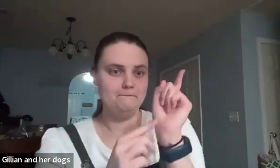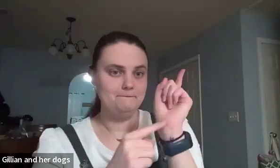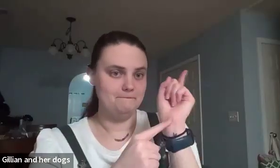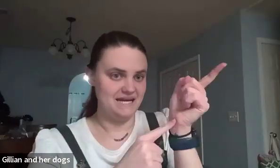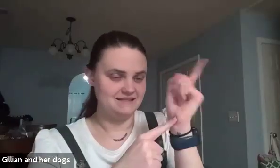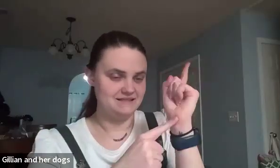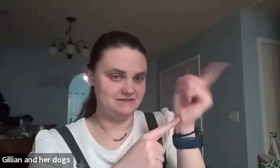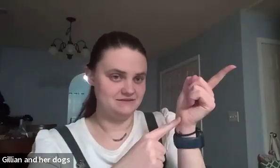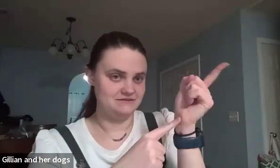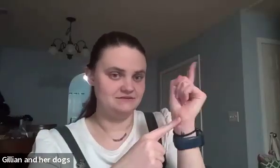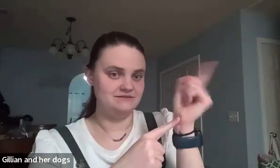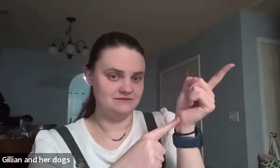or minute.